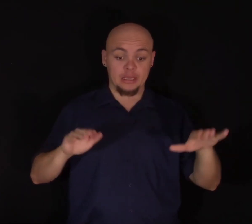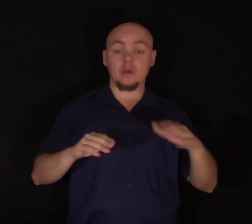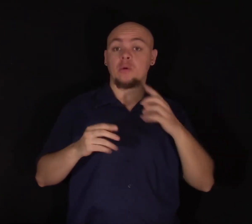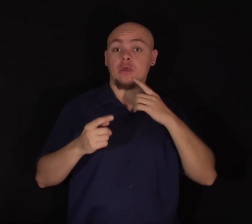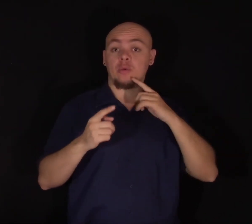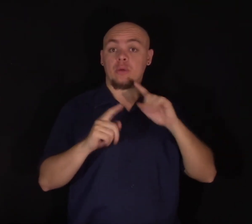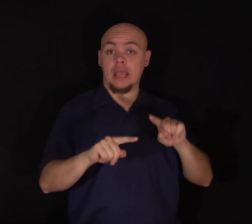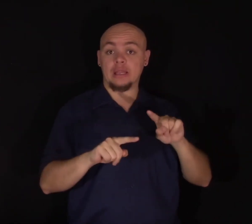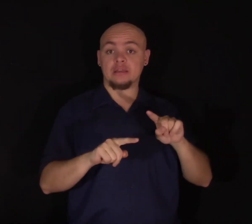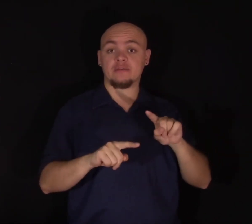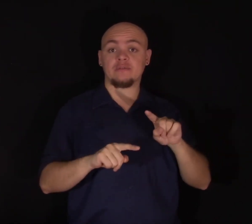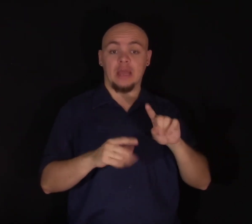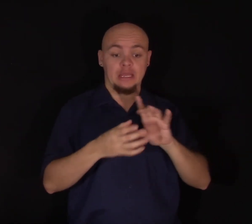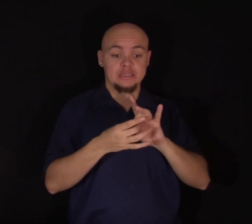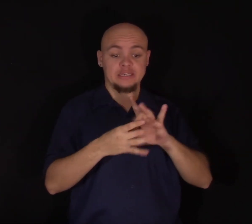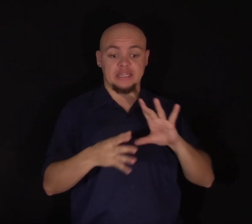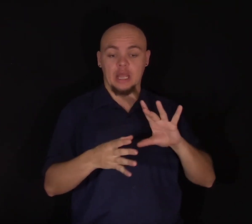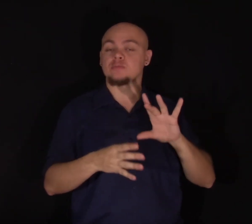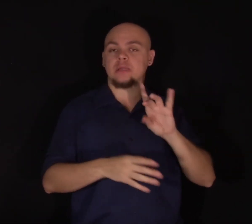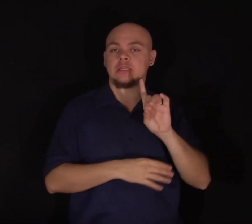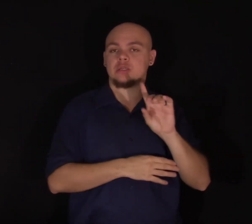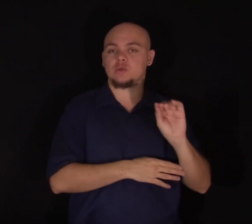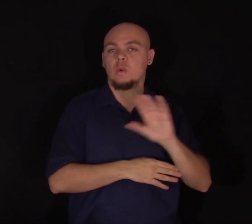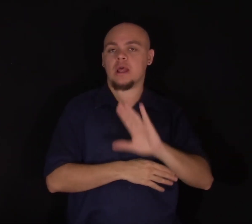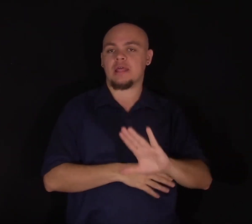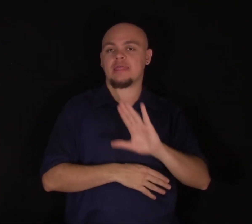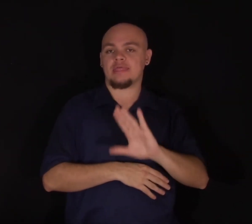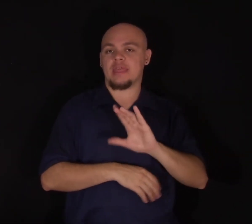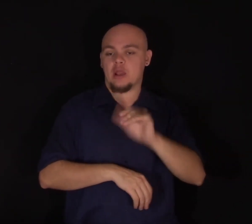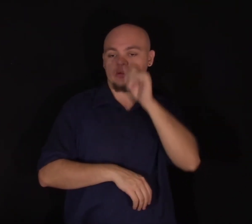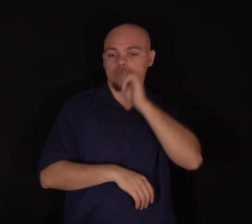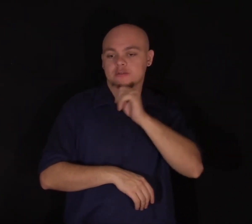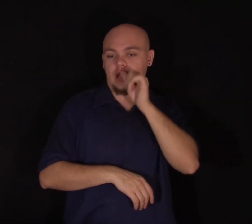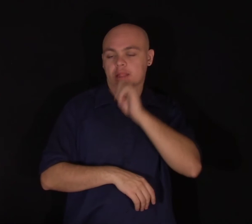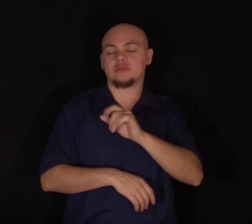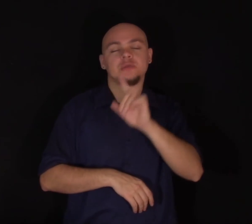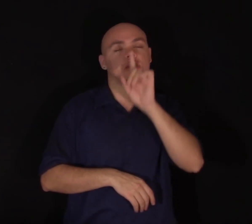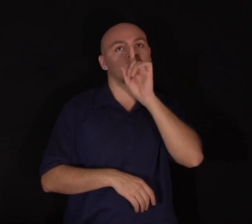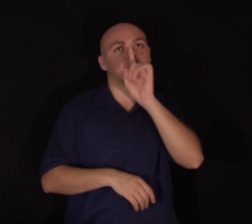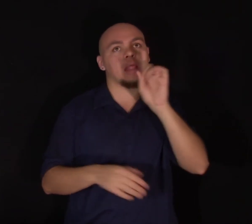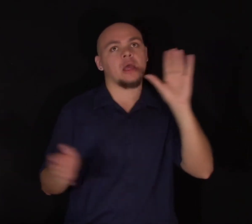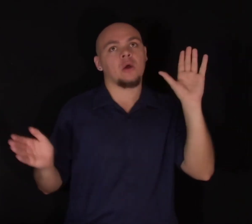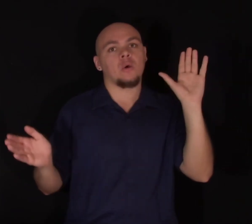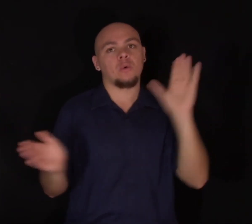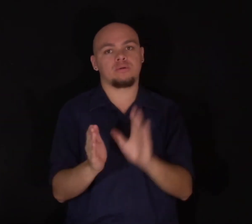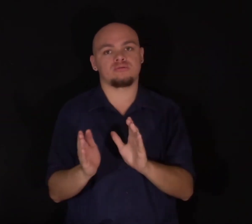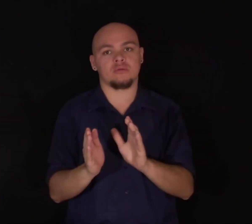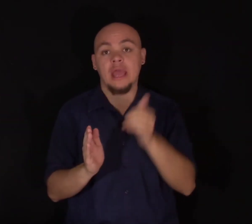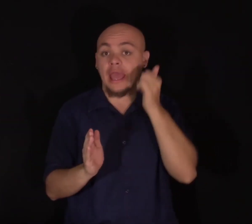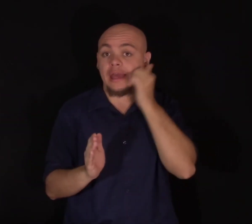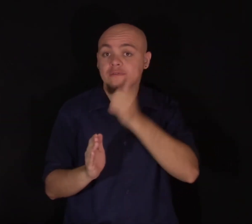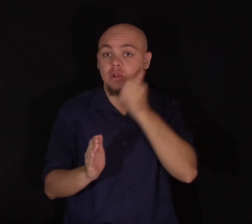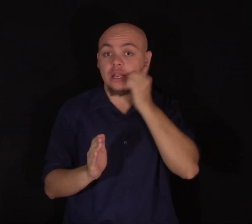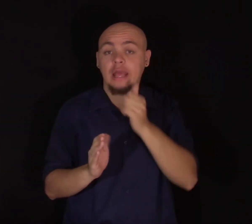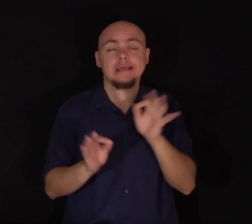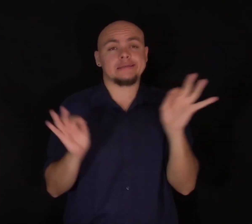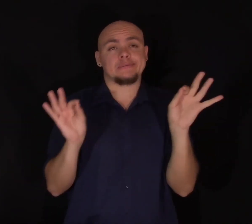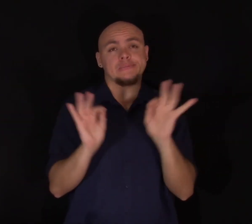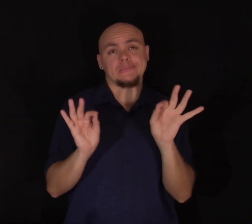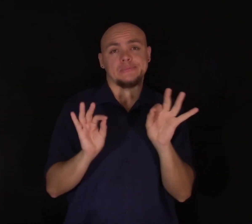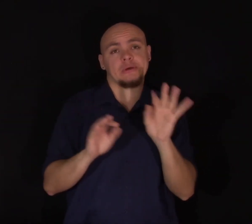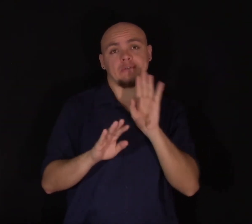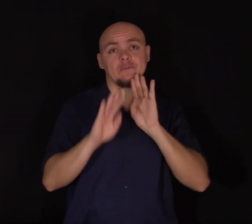attachment disorder, their window of tolerance is exponentially smaller. And those everyday little